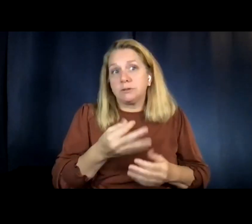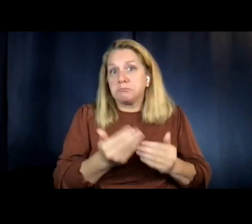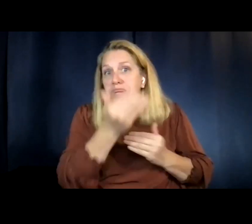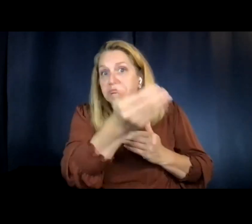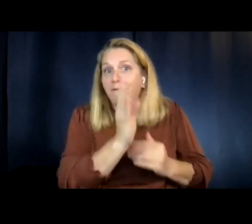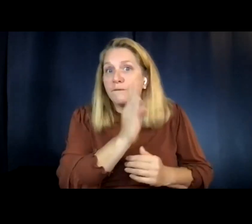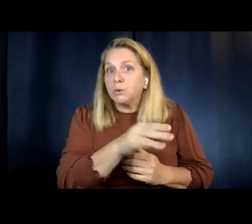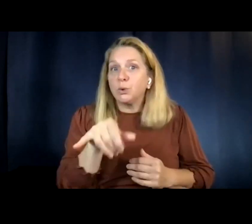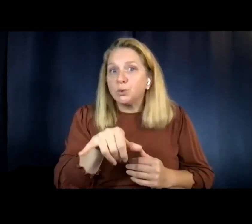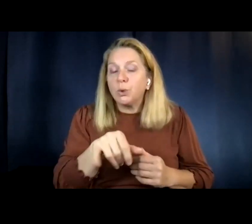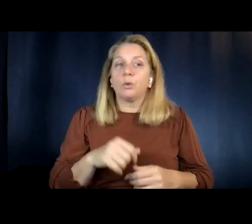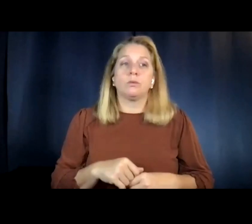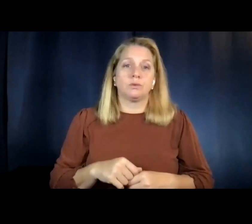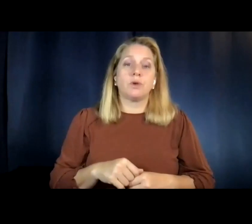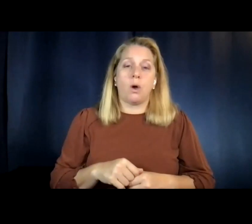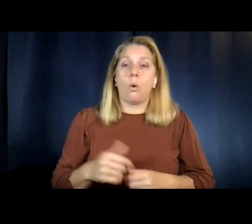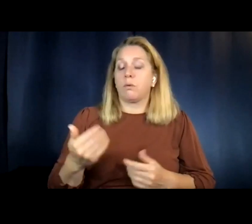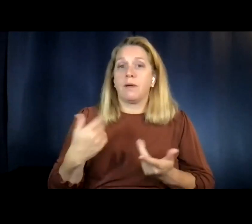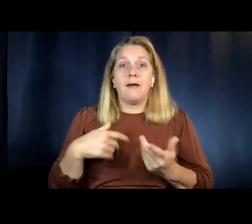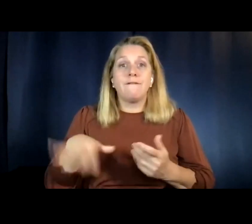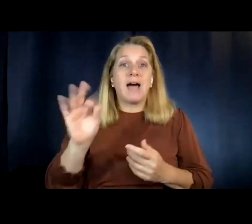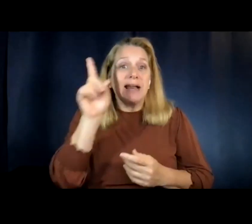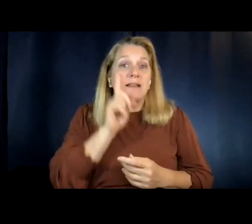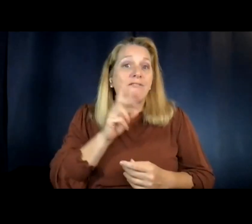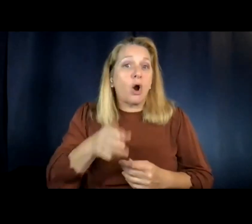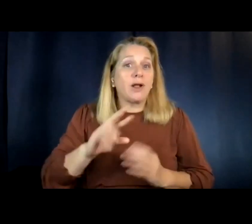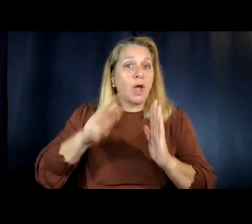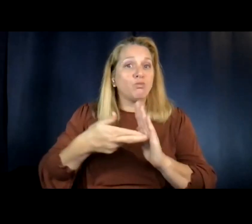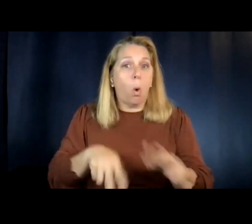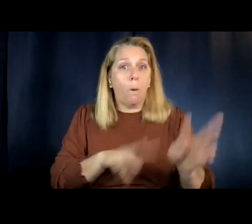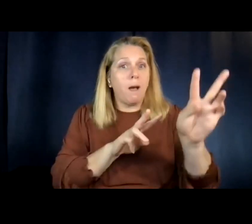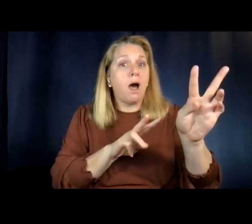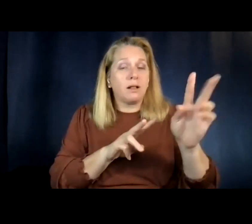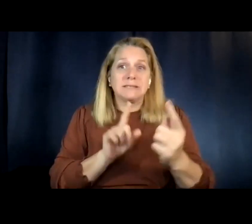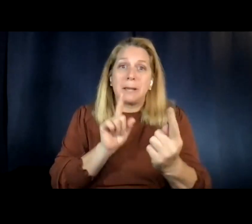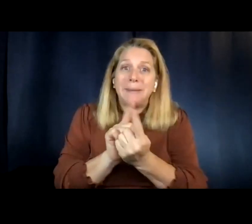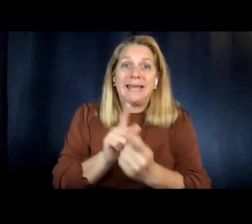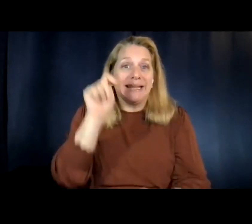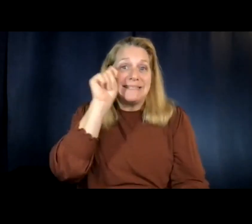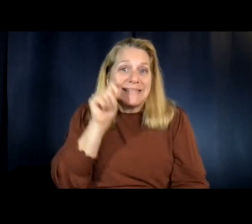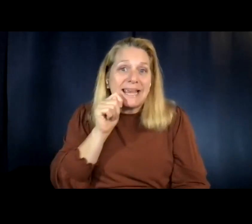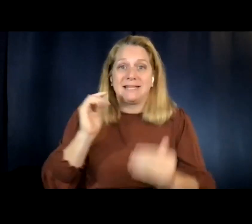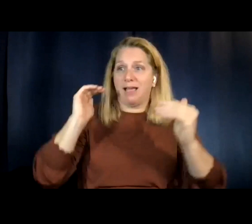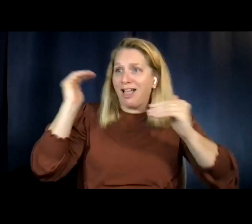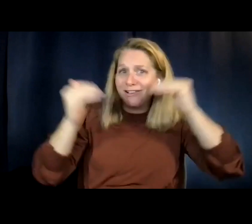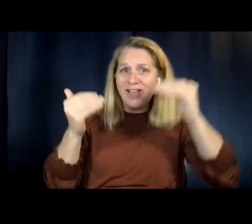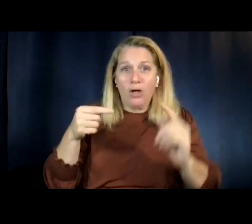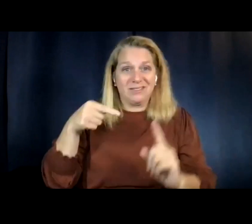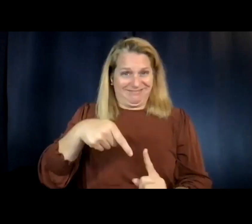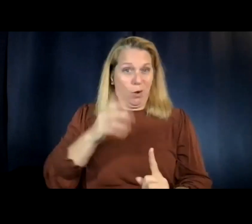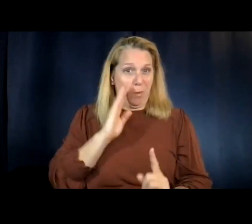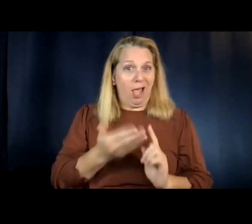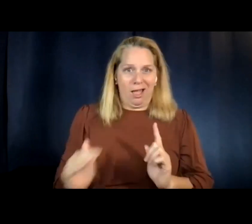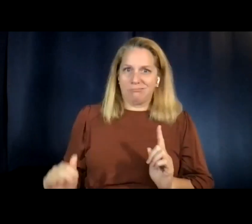Get deaf and hard of hearing role models, have them meet teens, adults, their future selves, and see